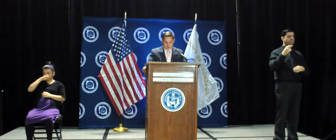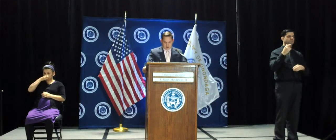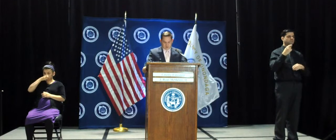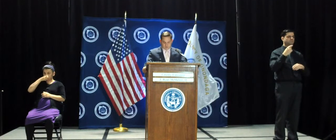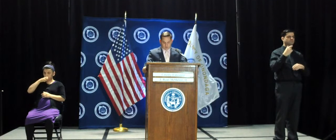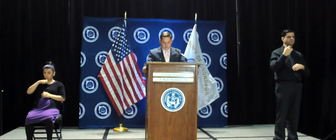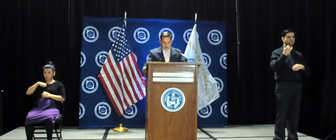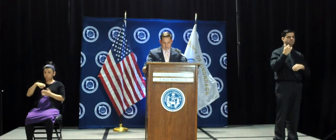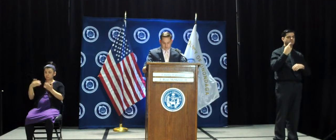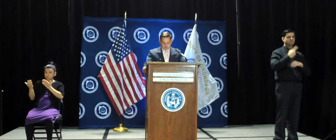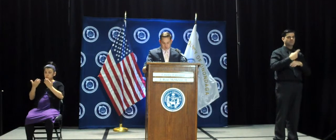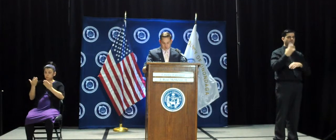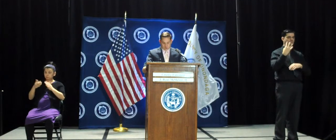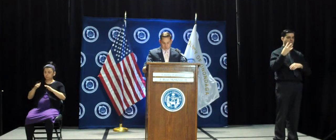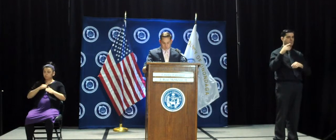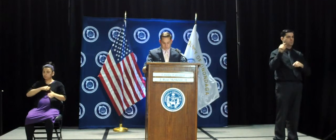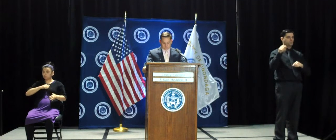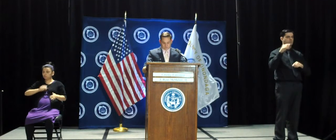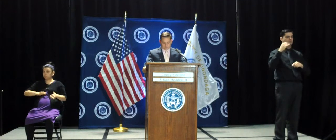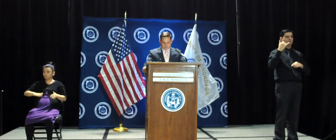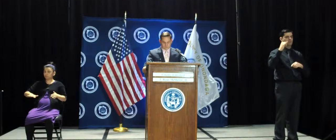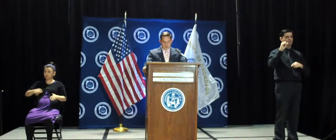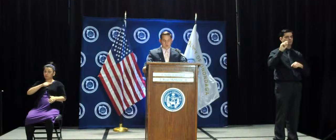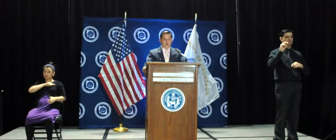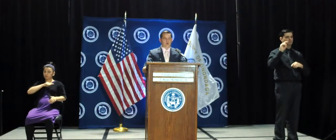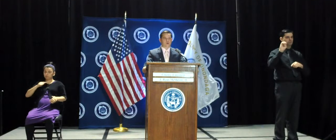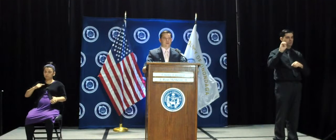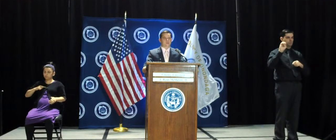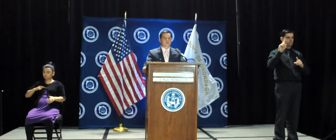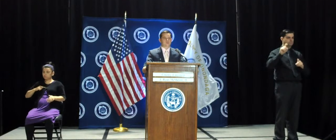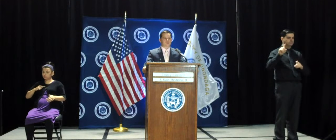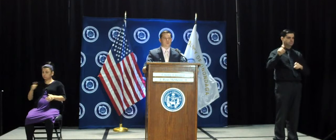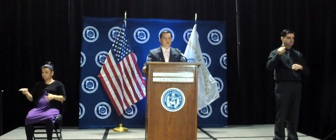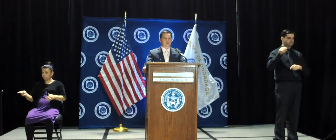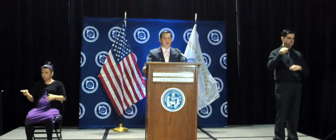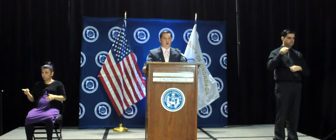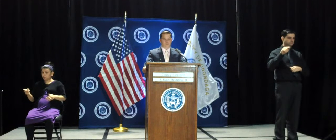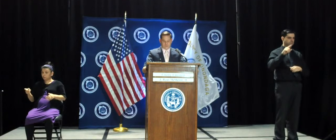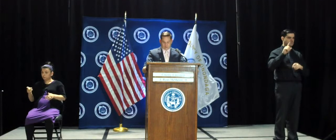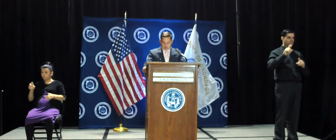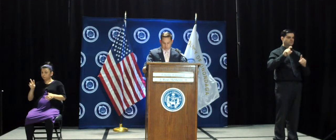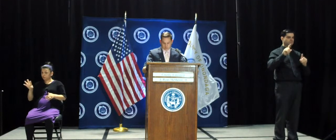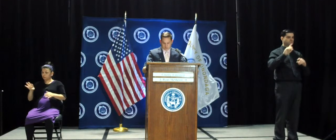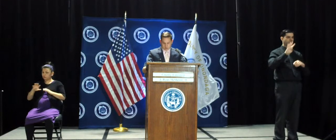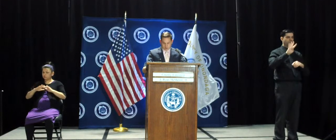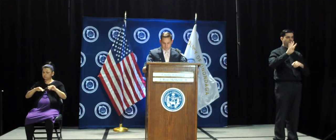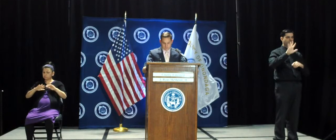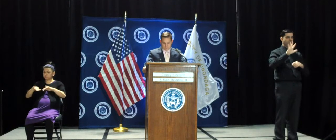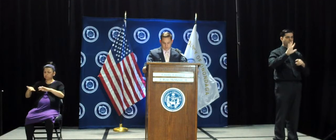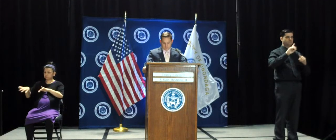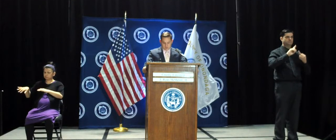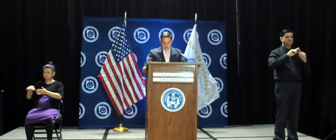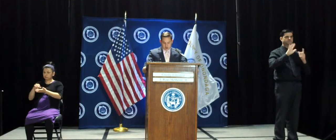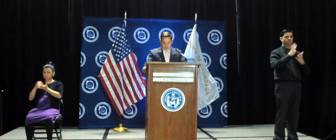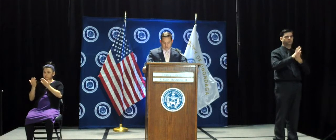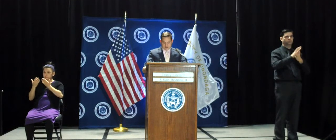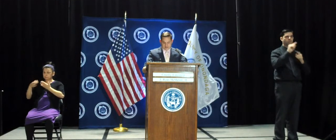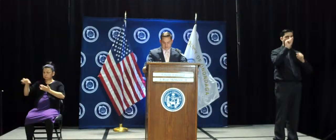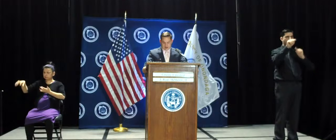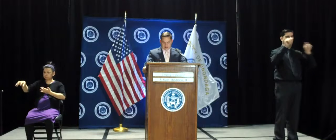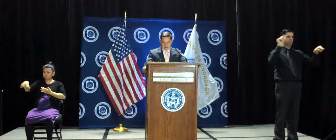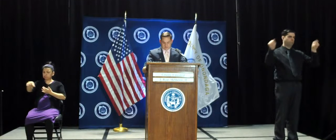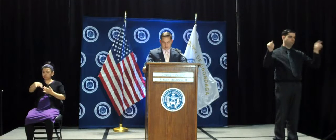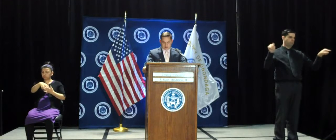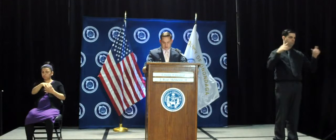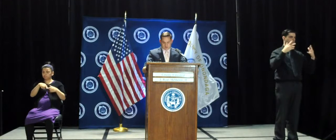staff at 45 different schools in order to keep these schools open for in-person learning. We have had